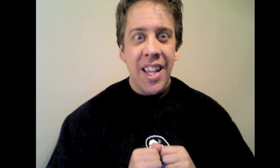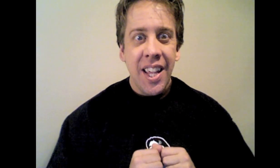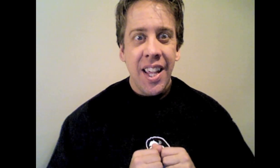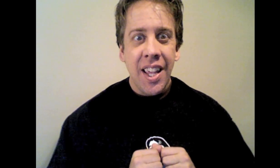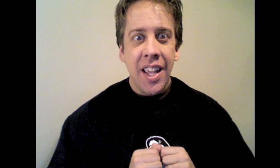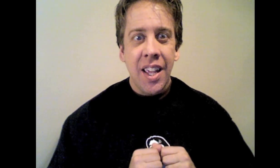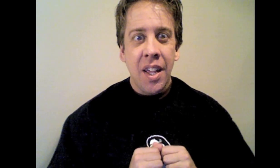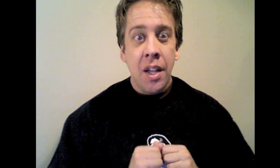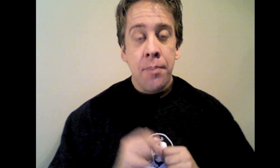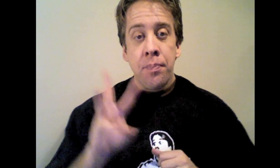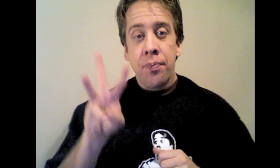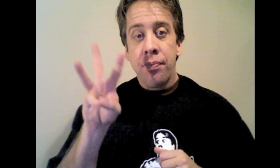What?